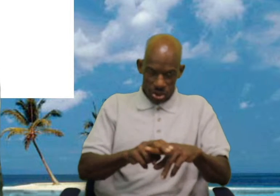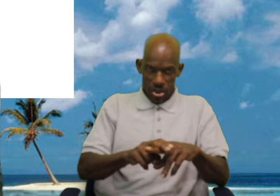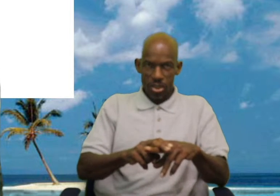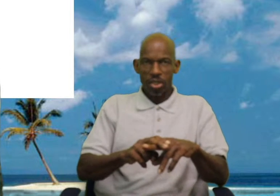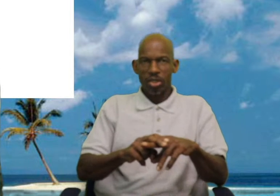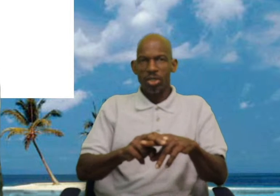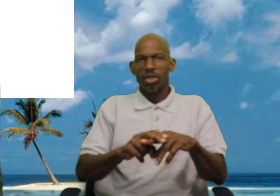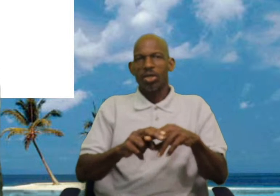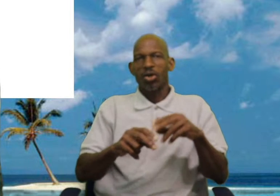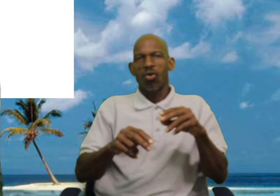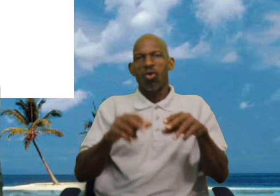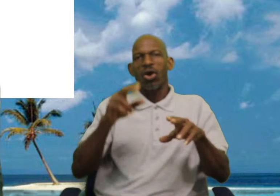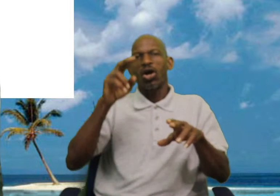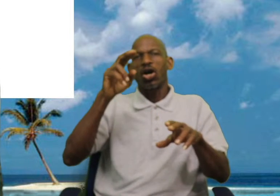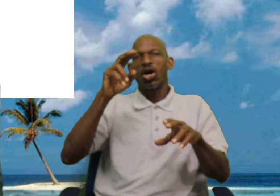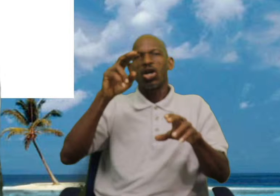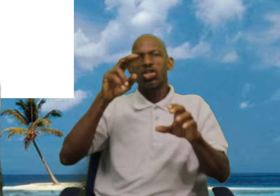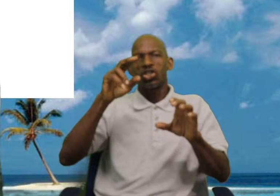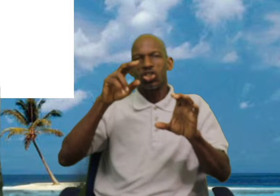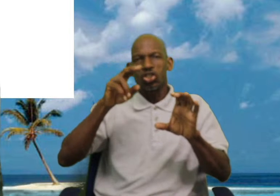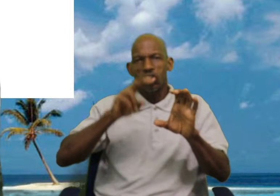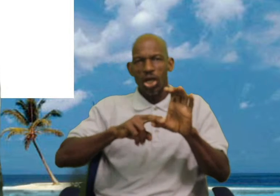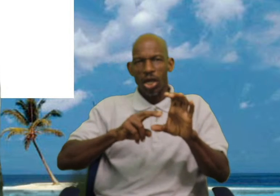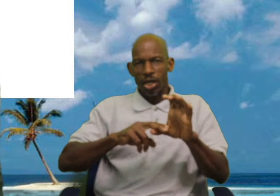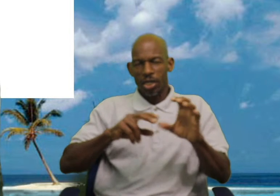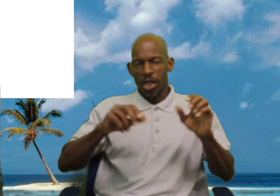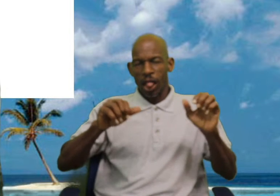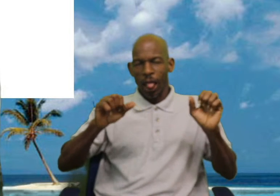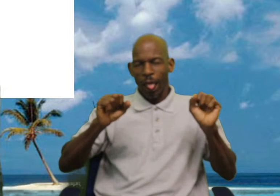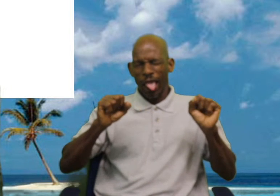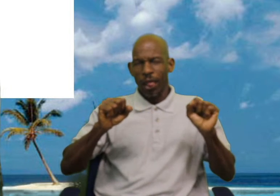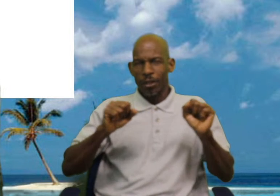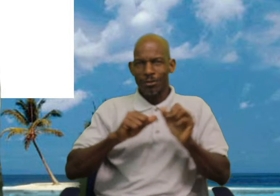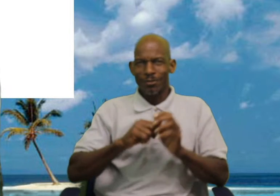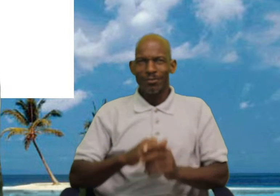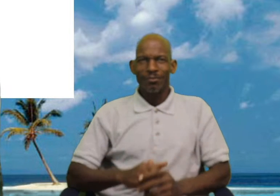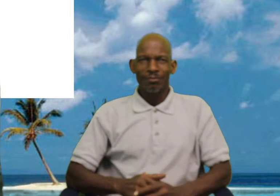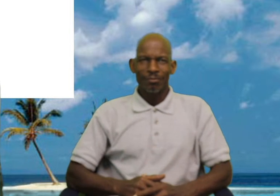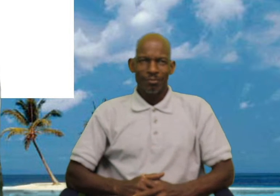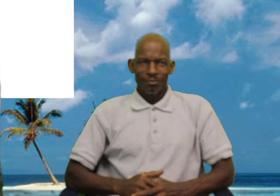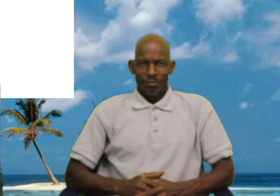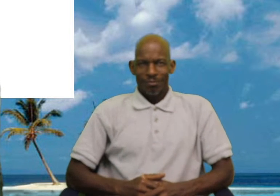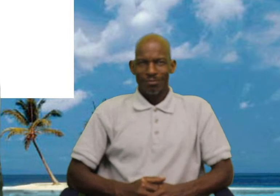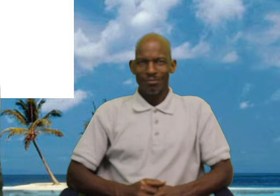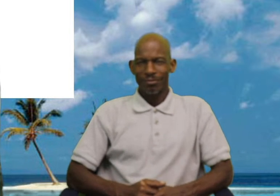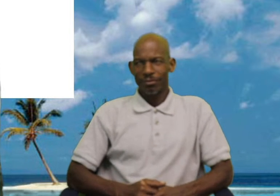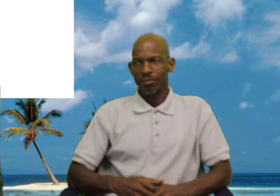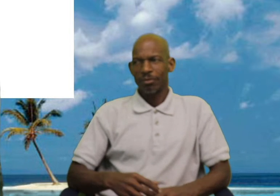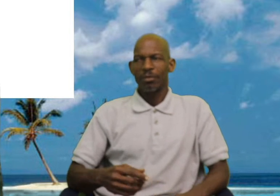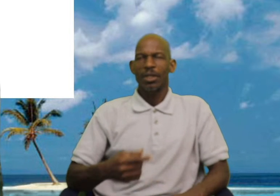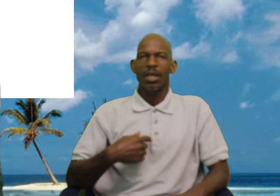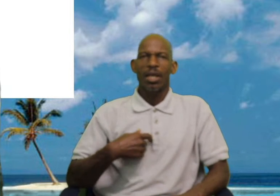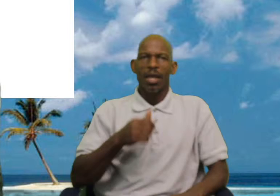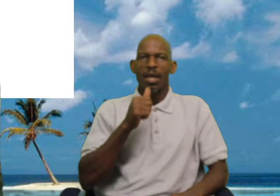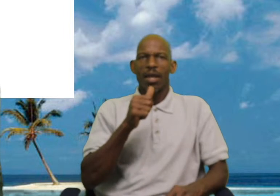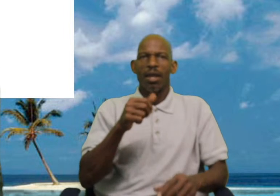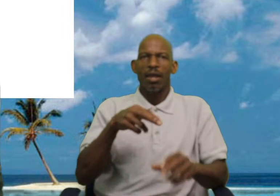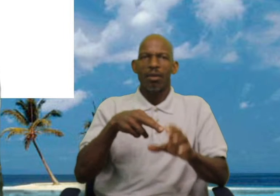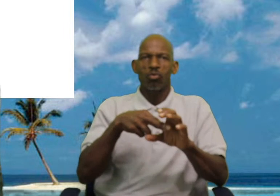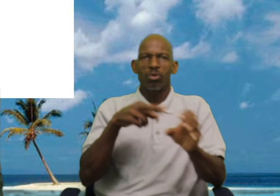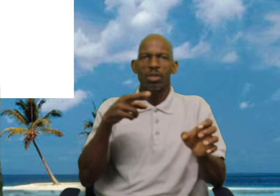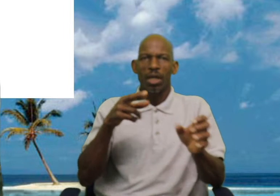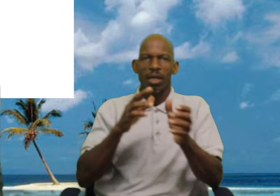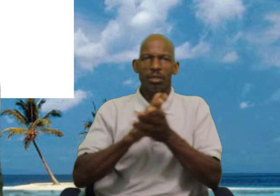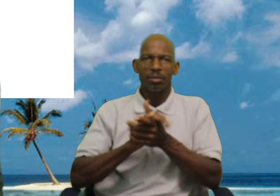talking about yourself. That means you are drawing you. I'm putting the same red person. Anytime you see a